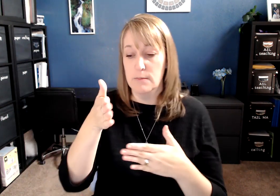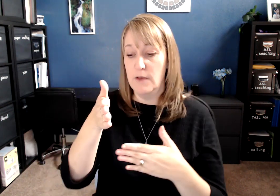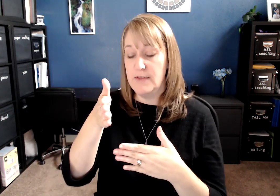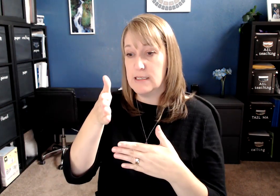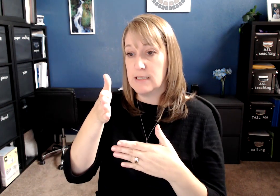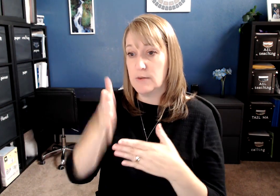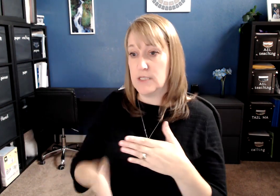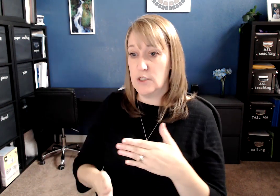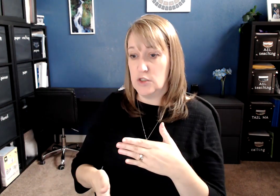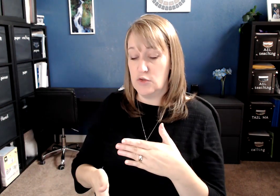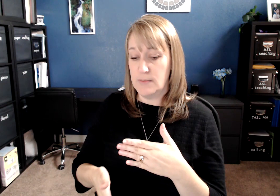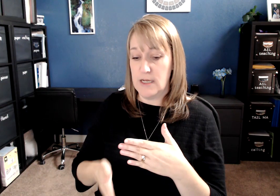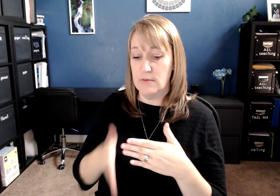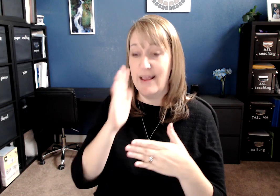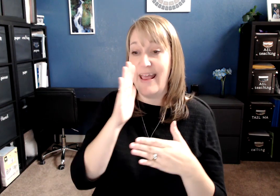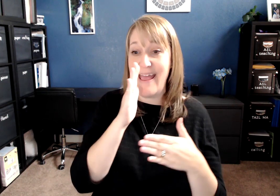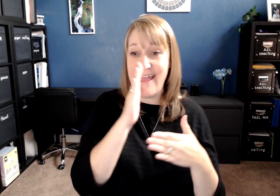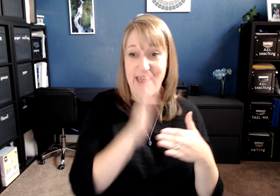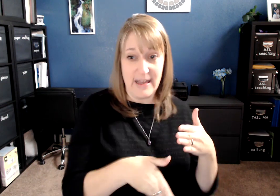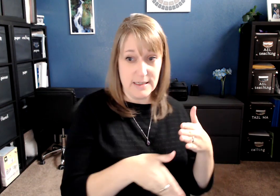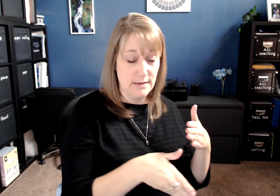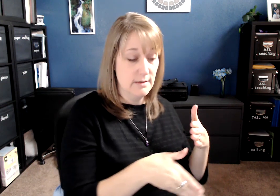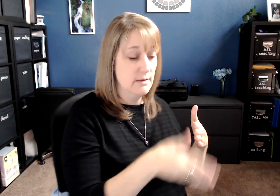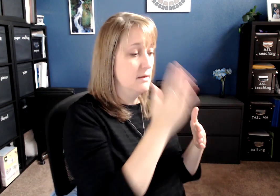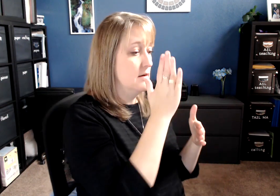palm facing sideways, and you just drop down. End.